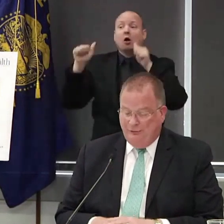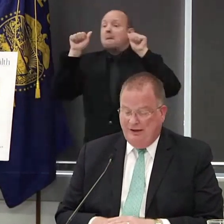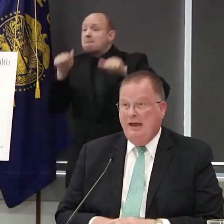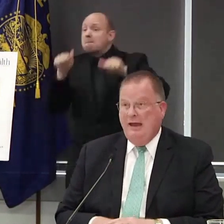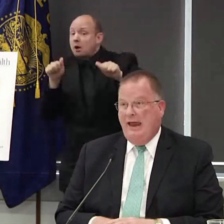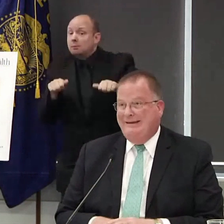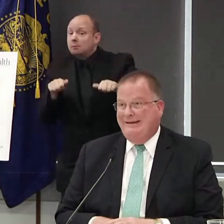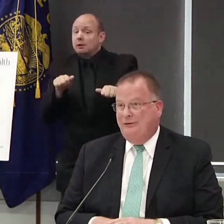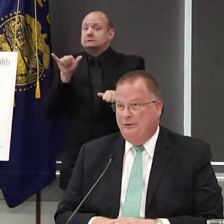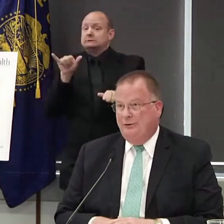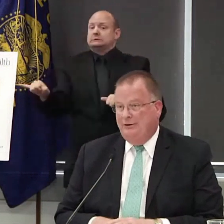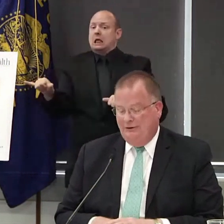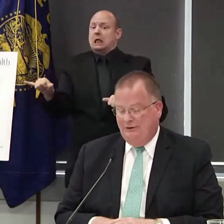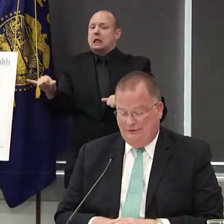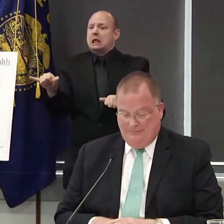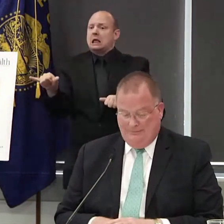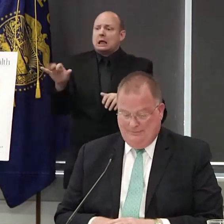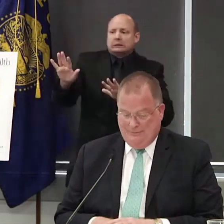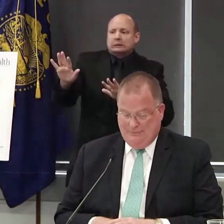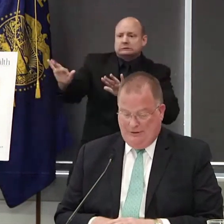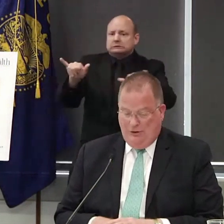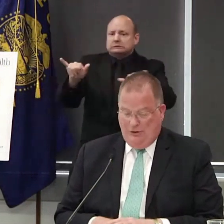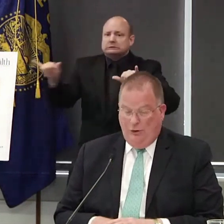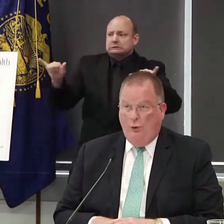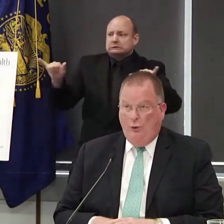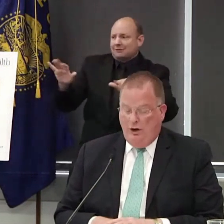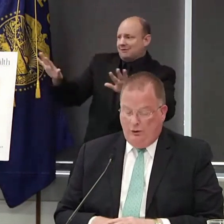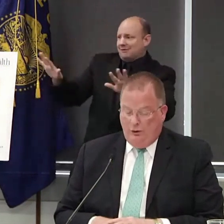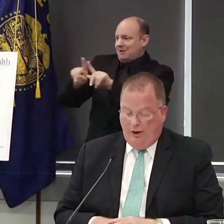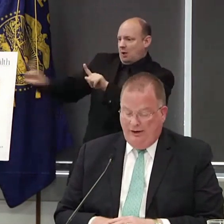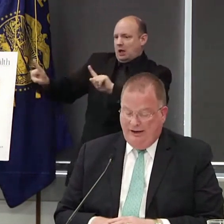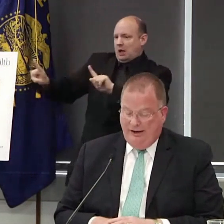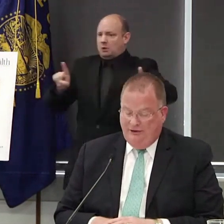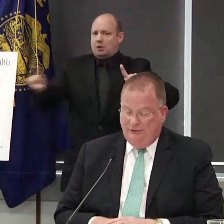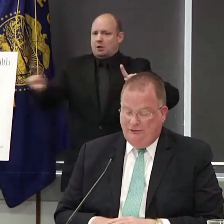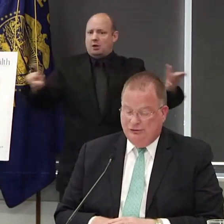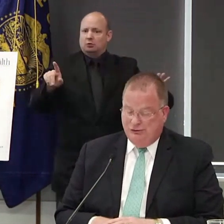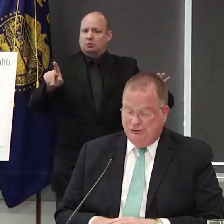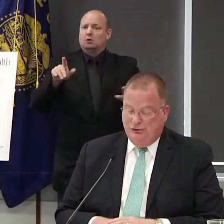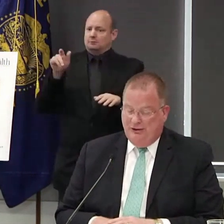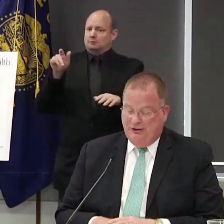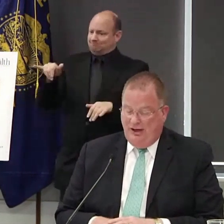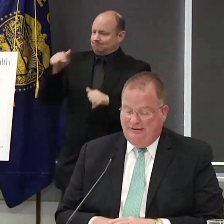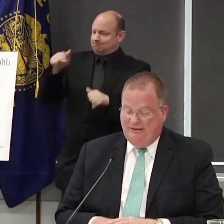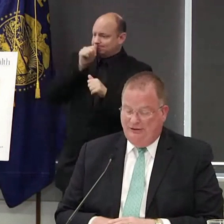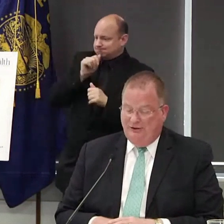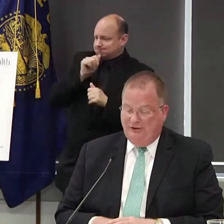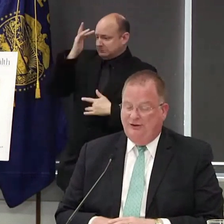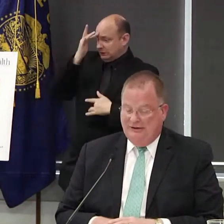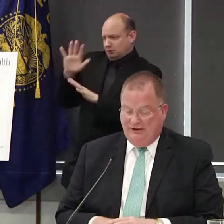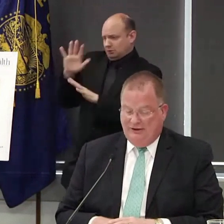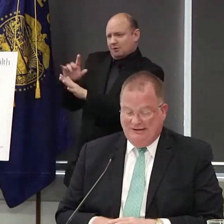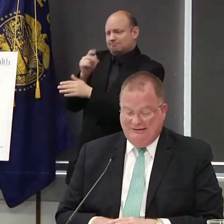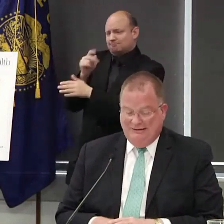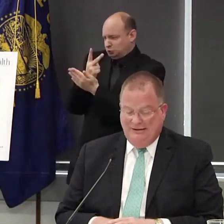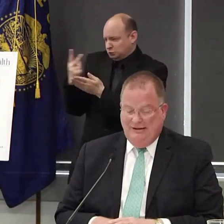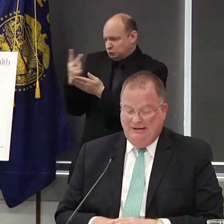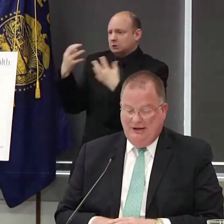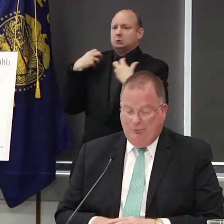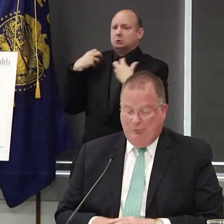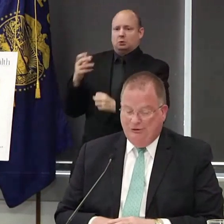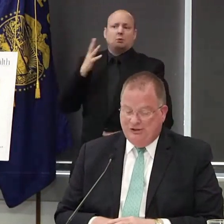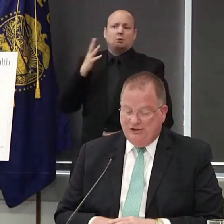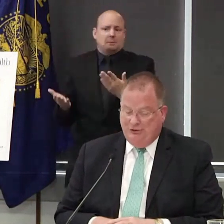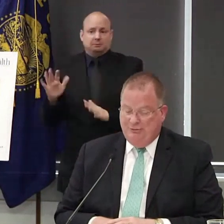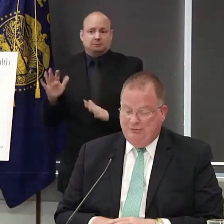of harm's way and get through their illness. We are requiring counties to ensure that contact tracing is conducted